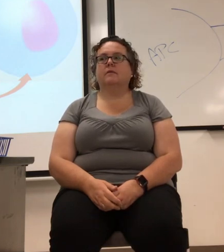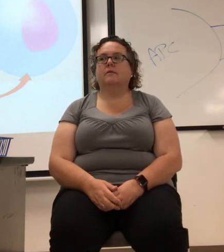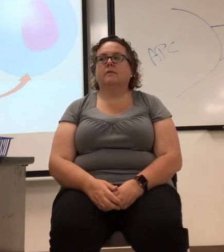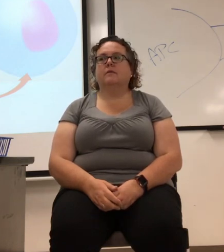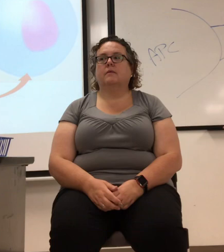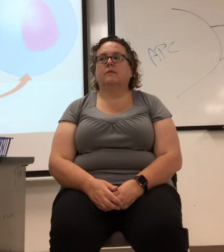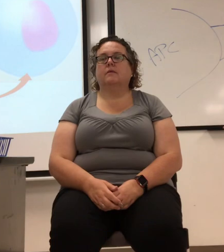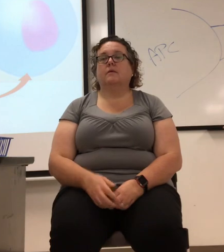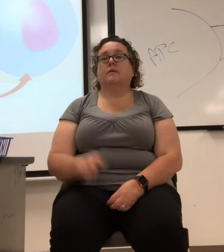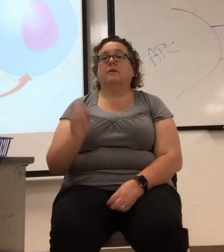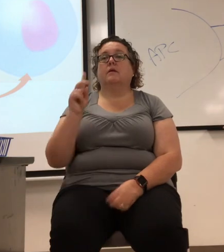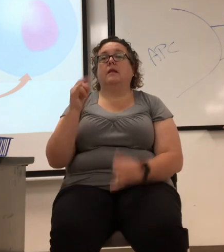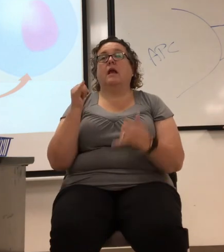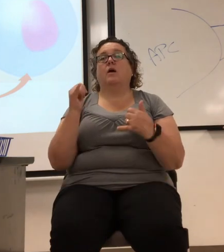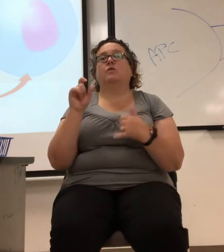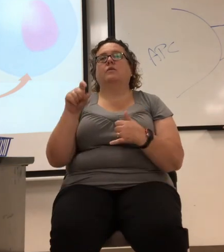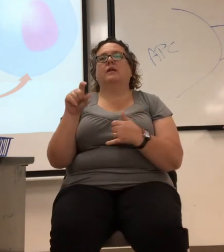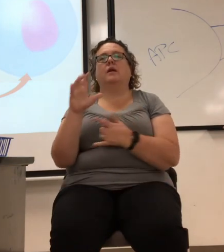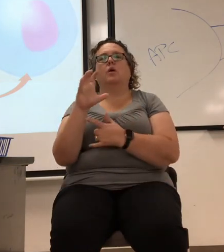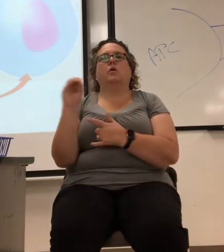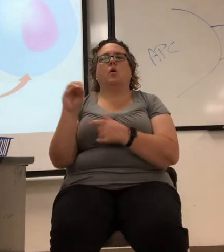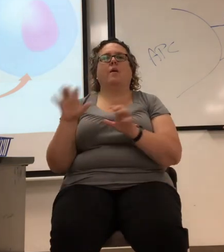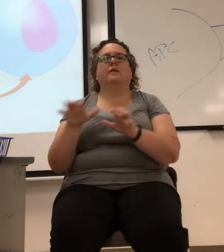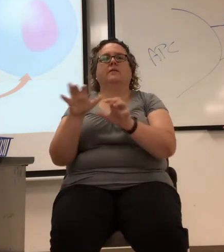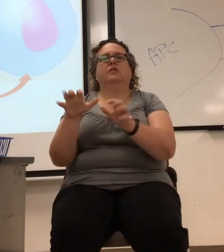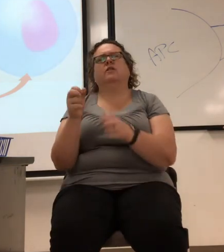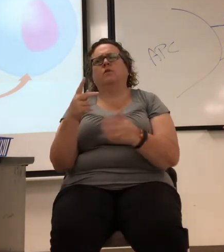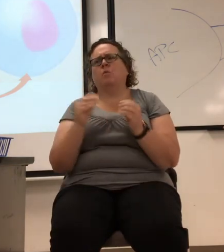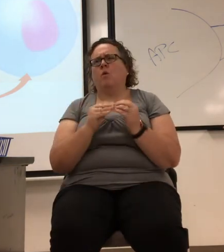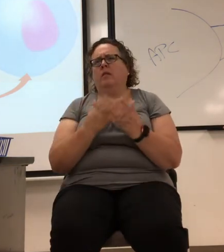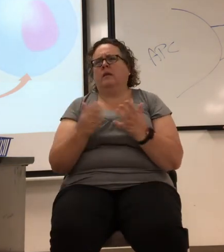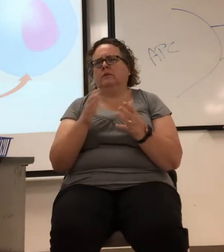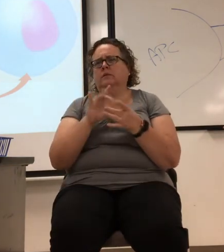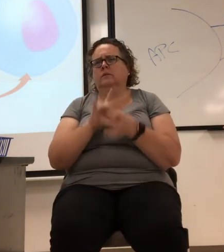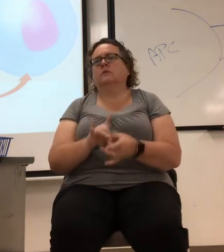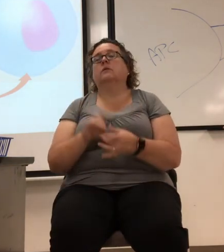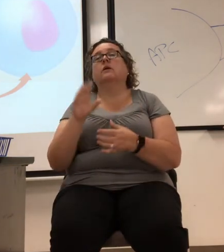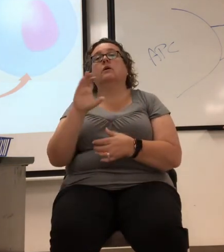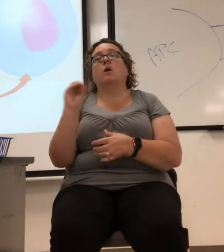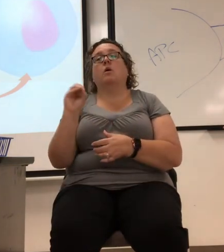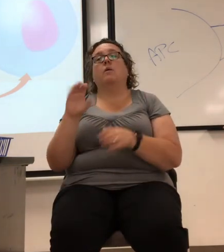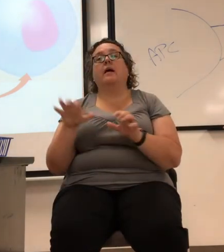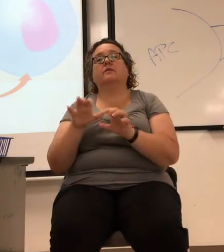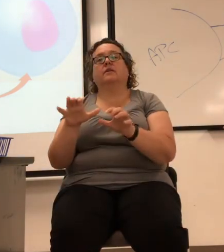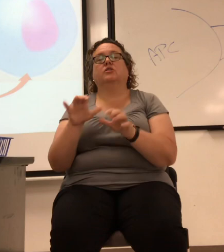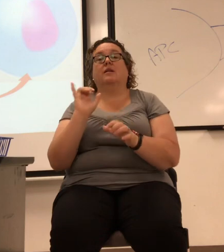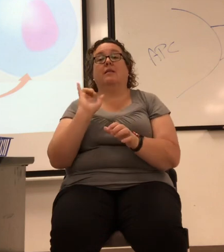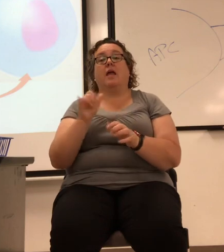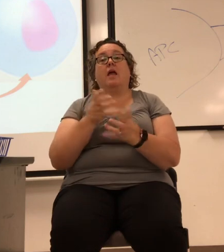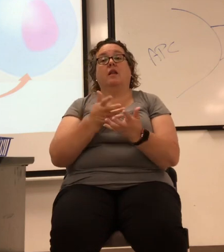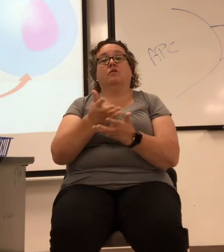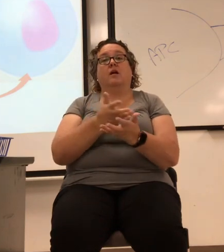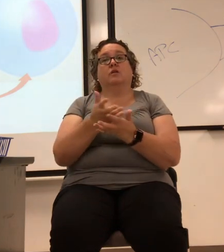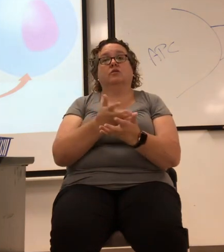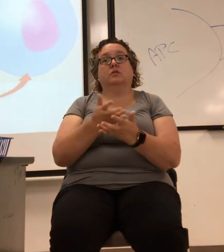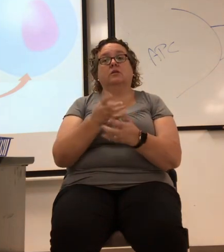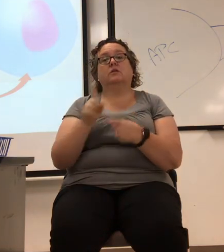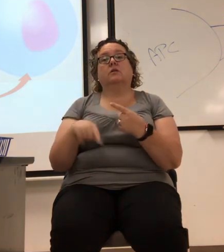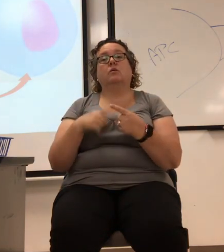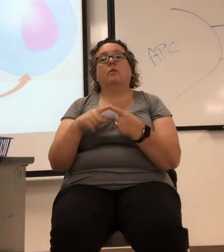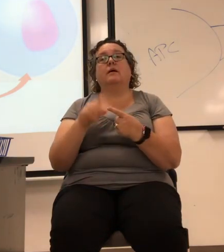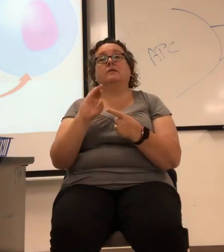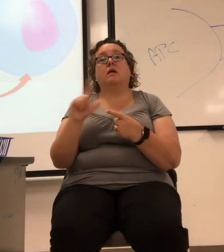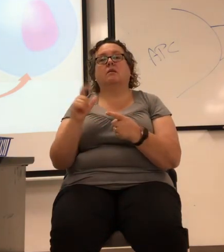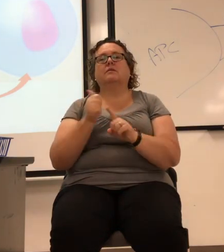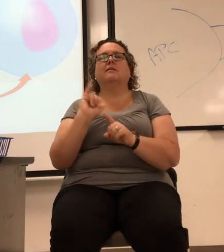Now, you need a co-activation. There's a couple more things. One is a co-activation. This interaction, when